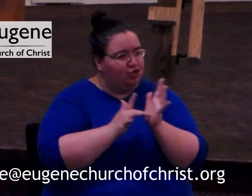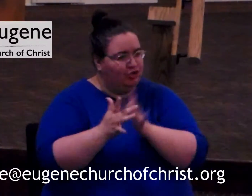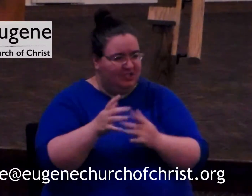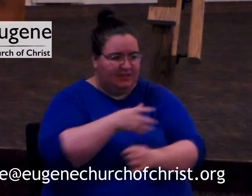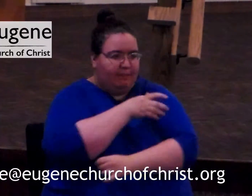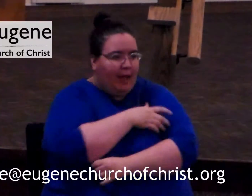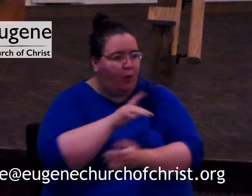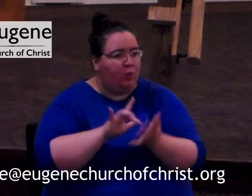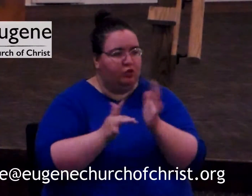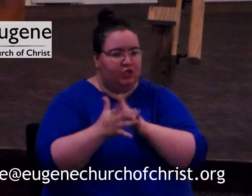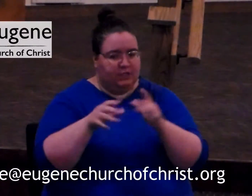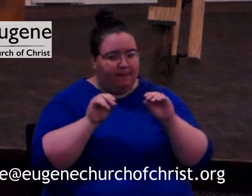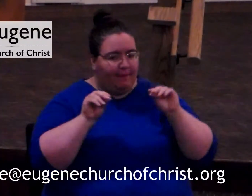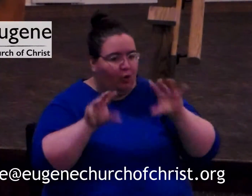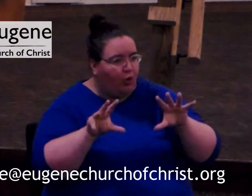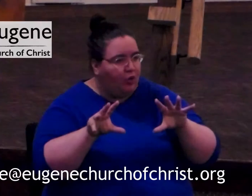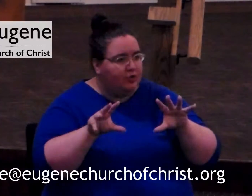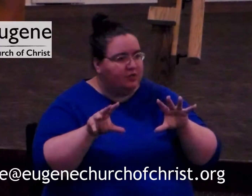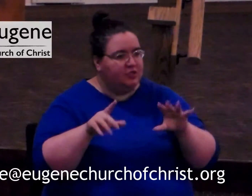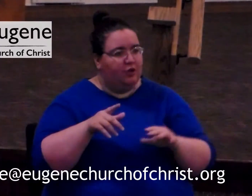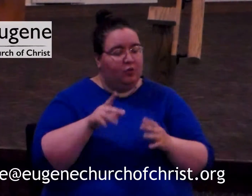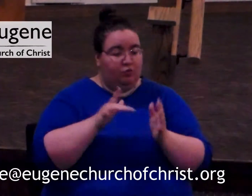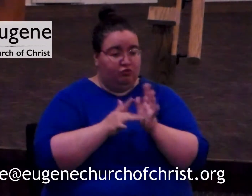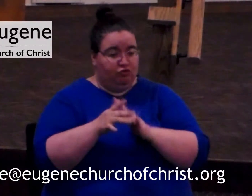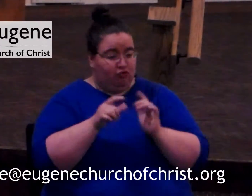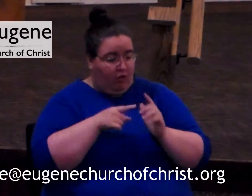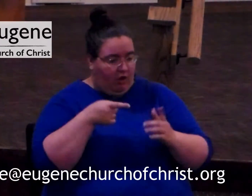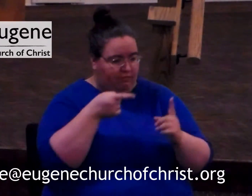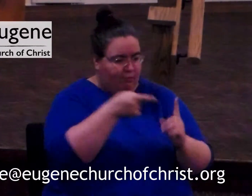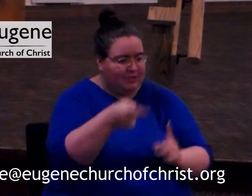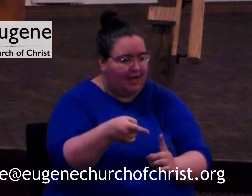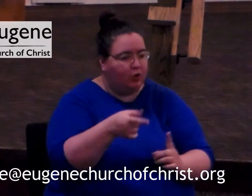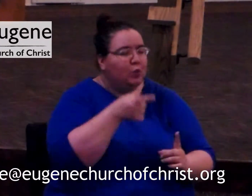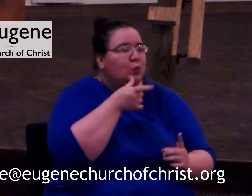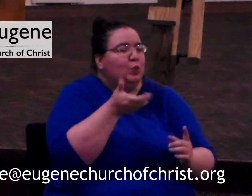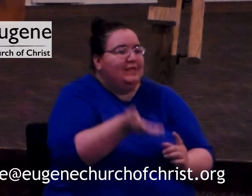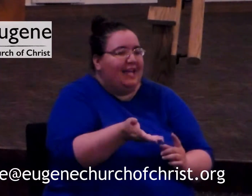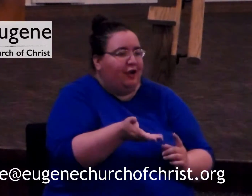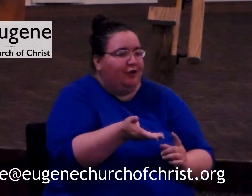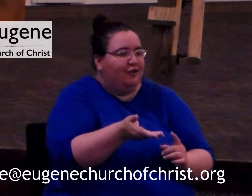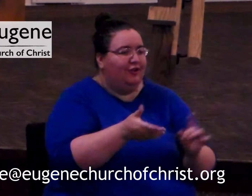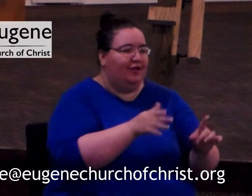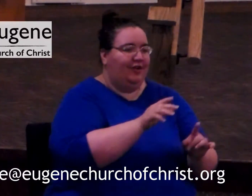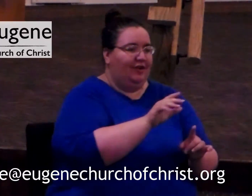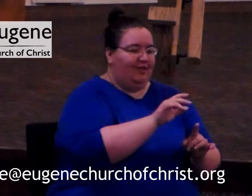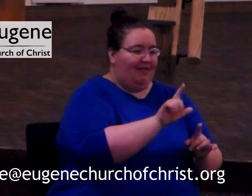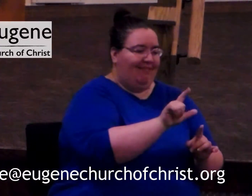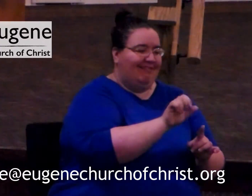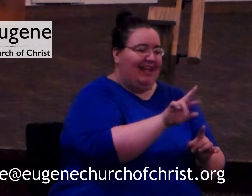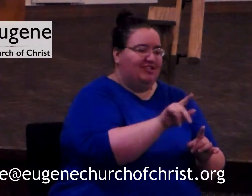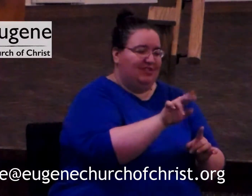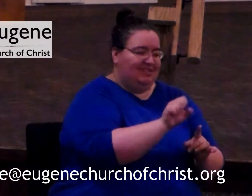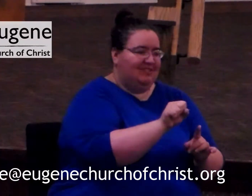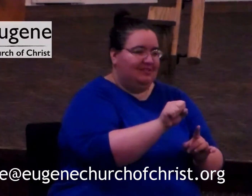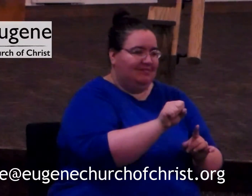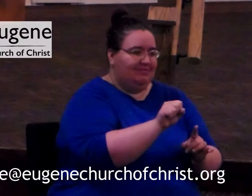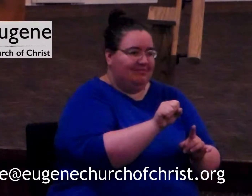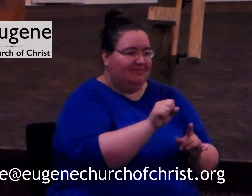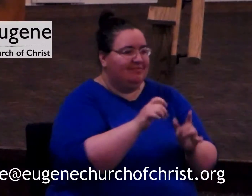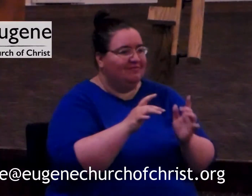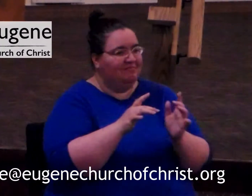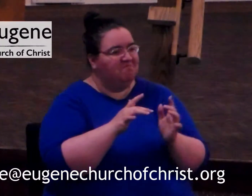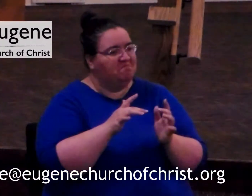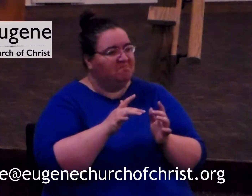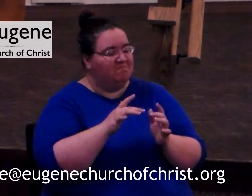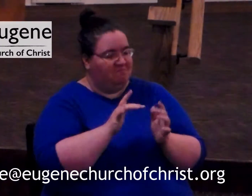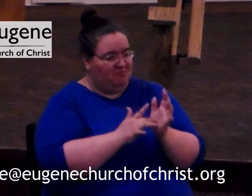who is there. Matthew, on the other hand, looks at Simon the leper, and it being at the home of Simon the leper. Now, what we see in both of these